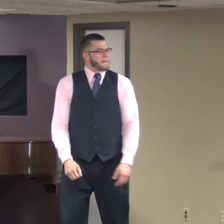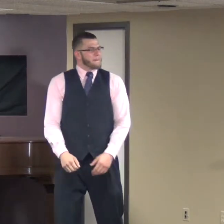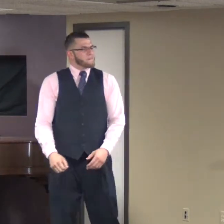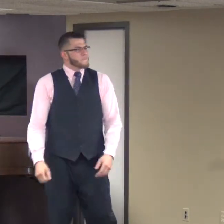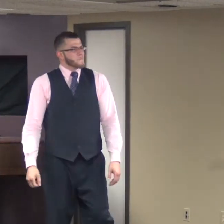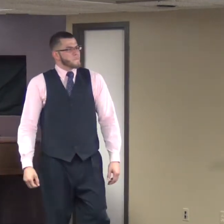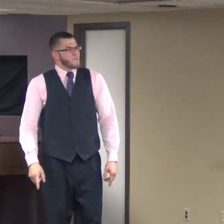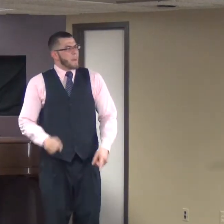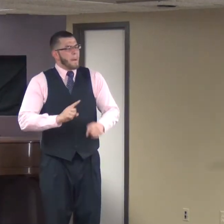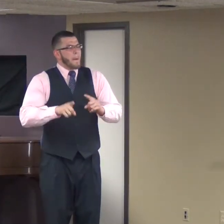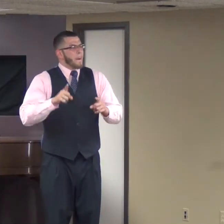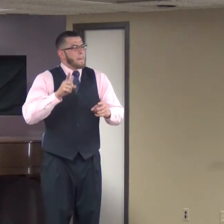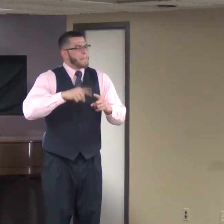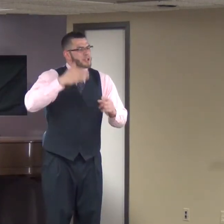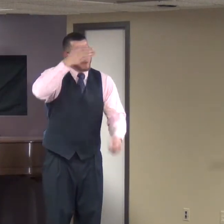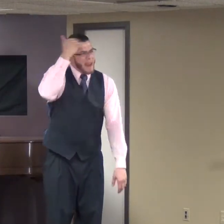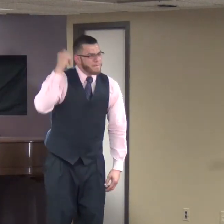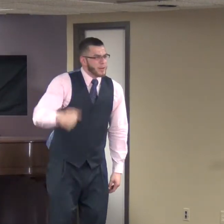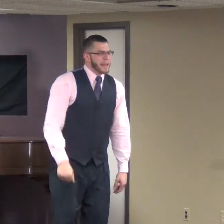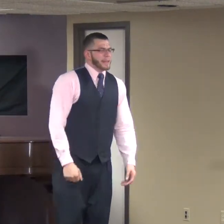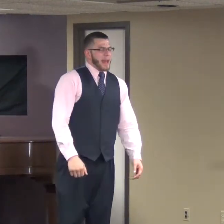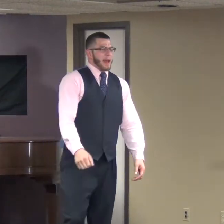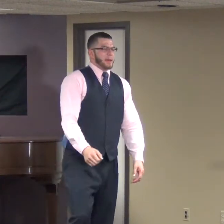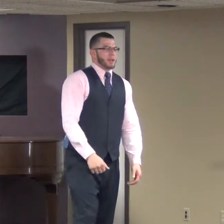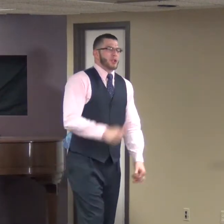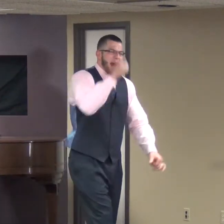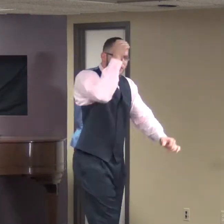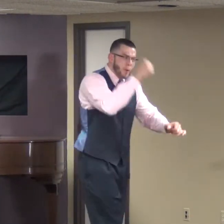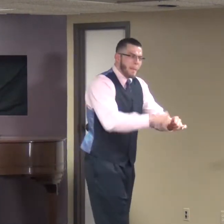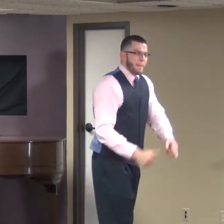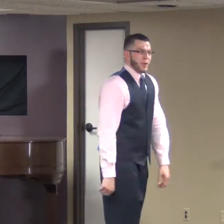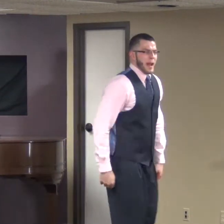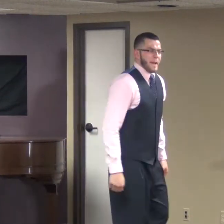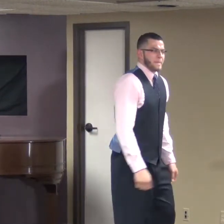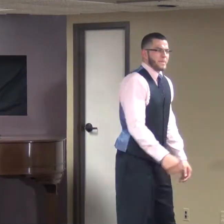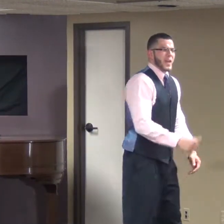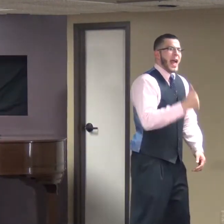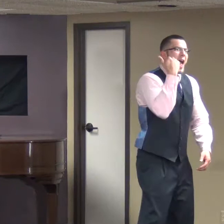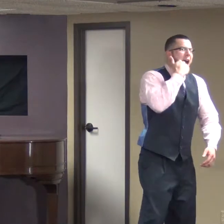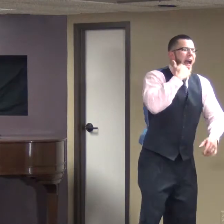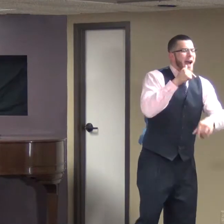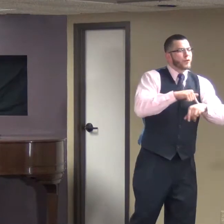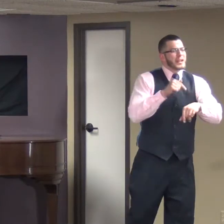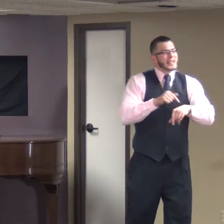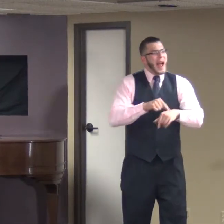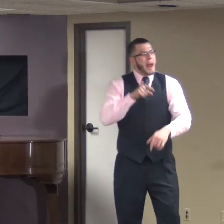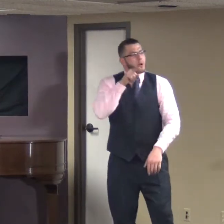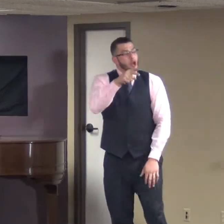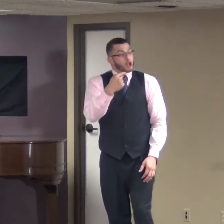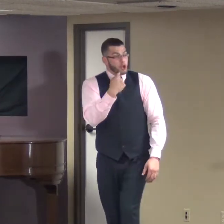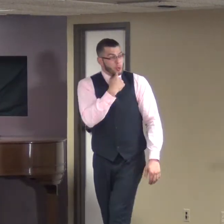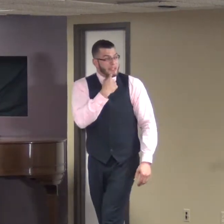possible. But you can't forget that. You have to remember that. Every time you